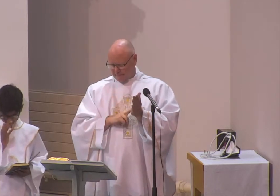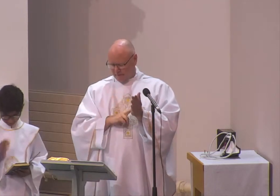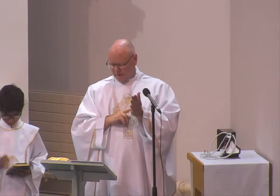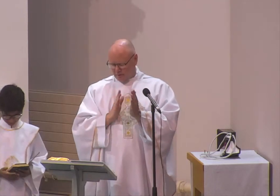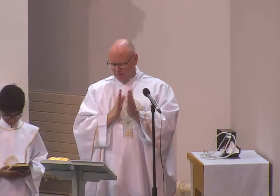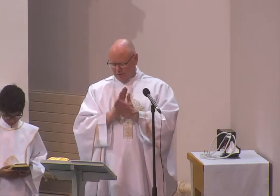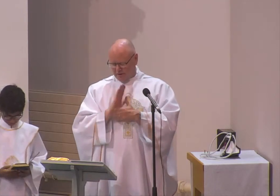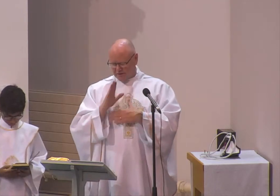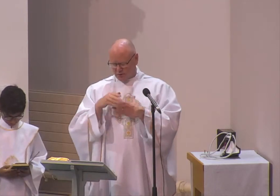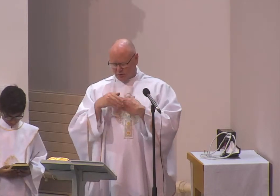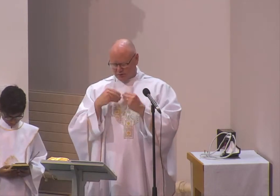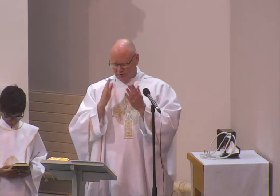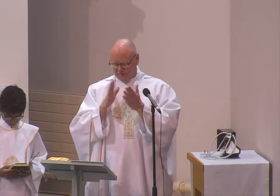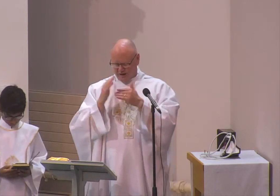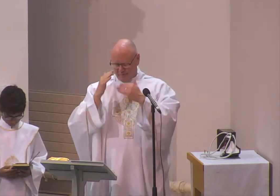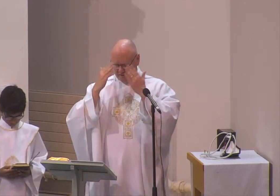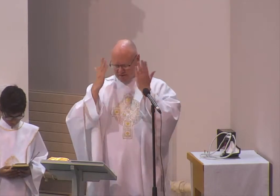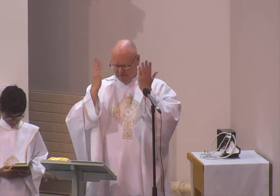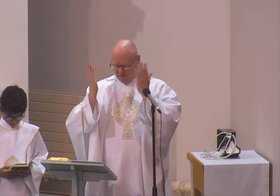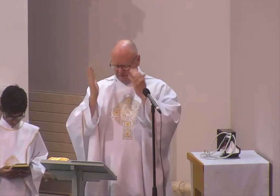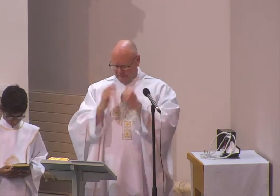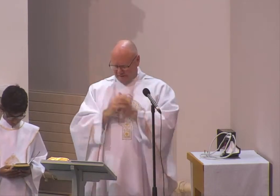We pray his soul enjoys the happiness of heaven.